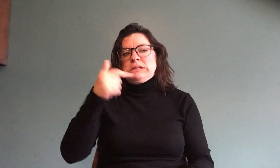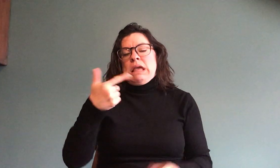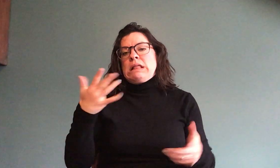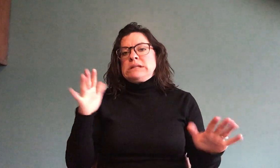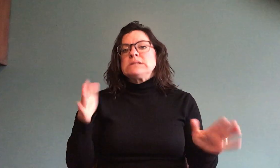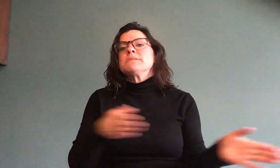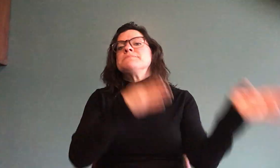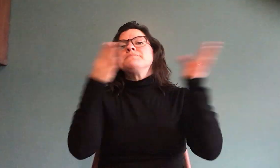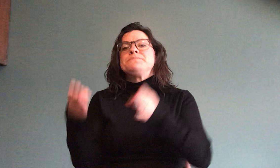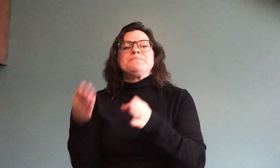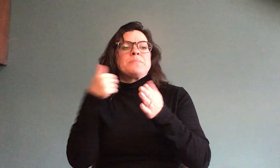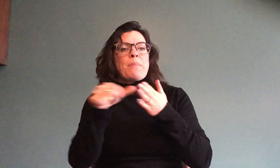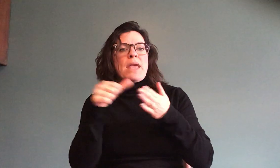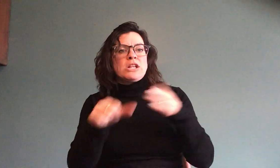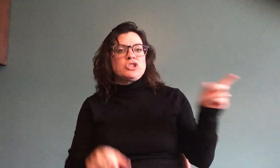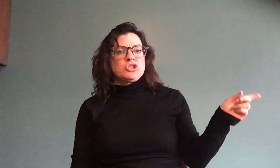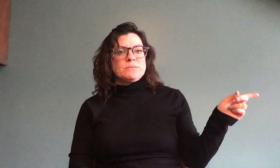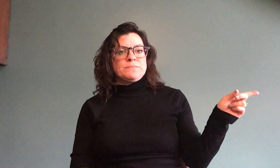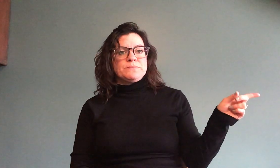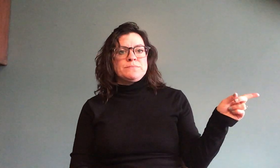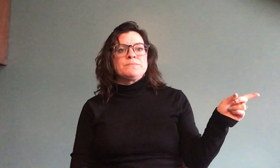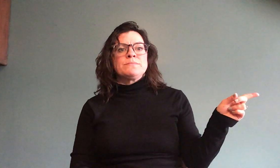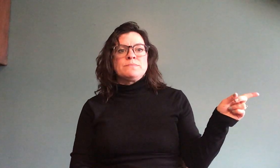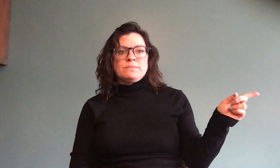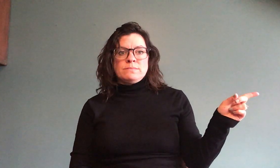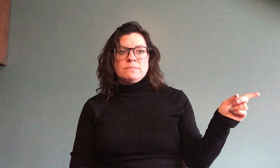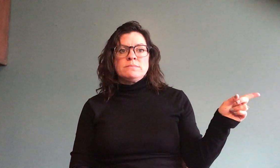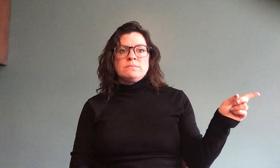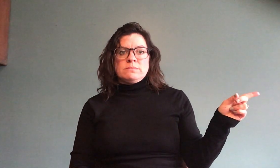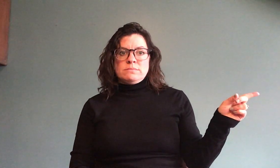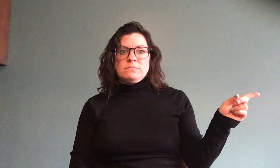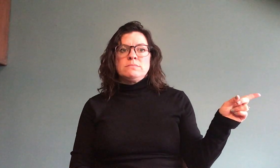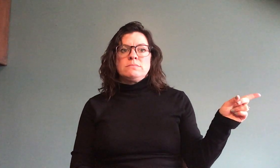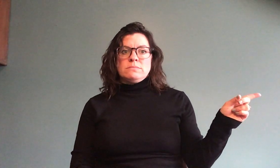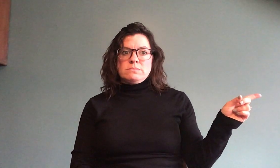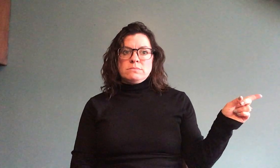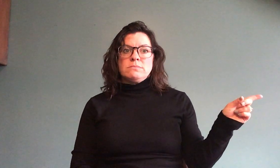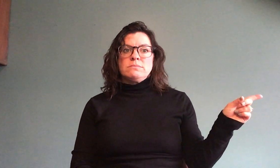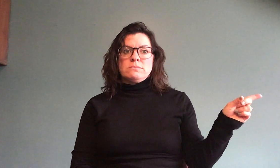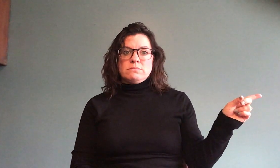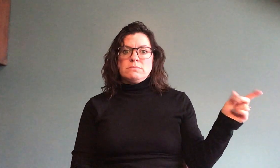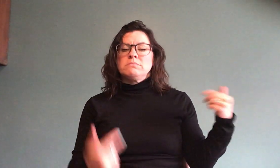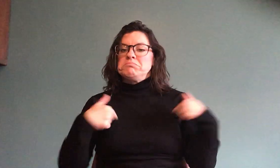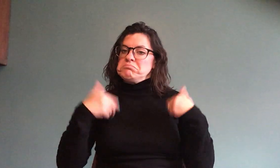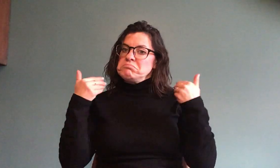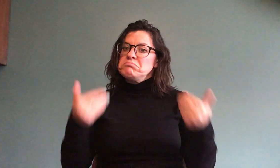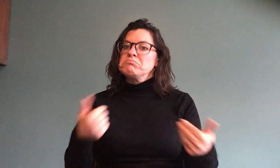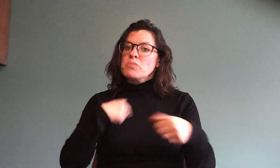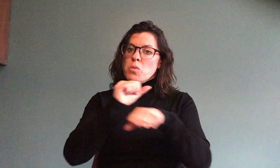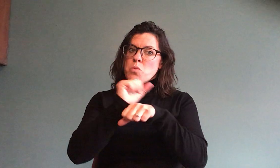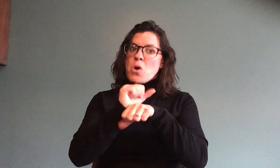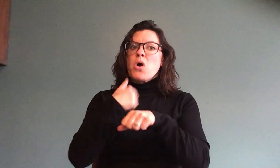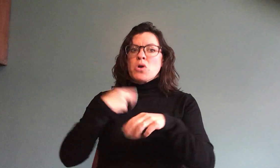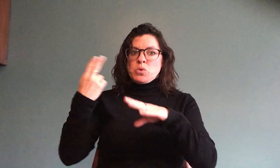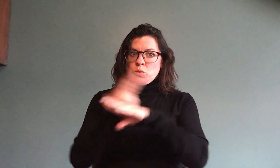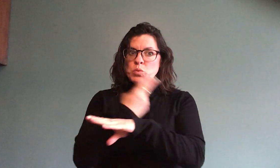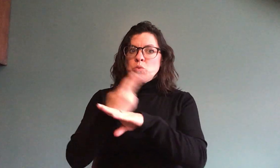Okay, using scaffolds. All right. Be sure that there's that guy, competent person, inspects